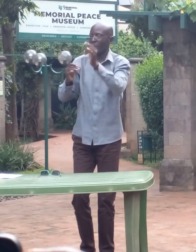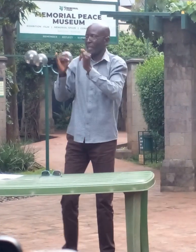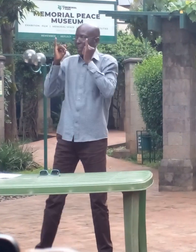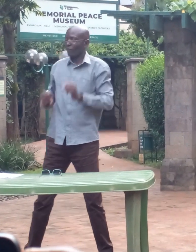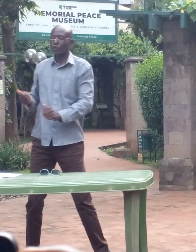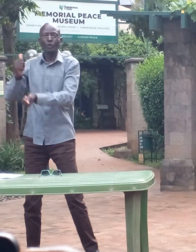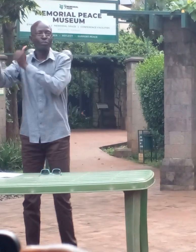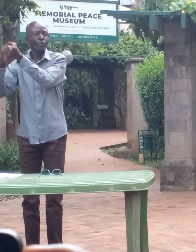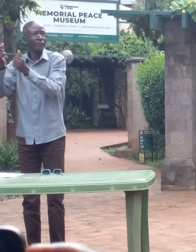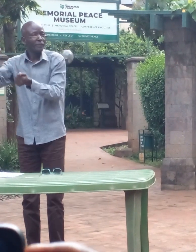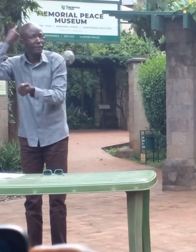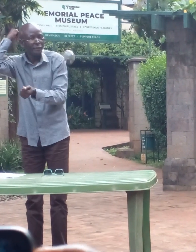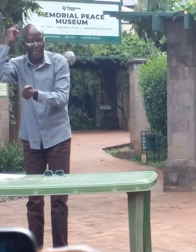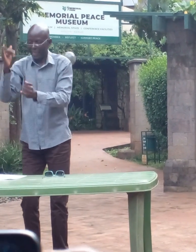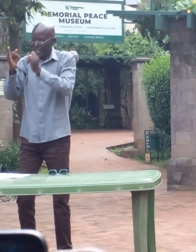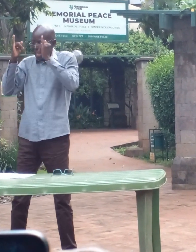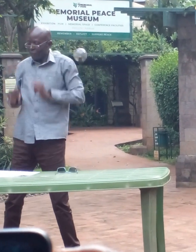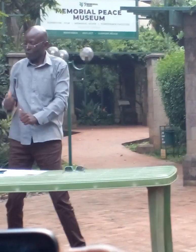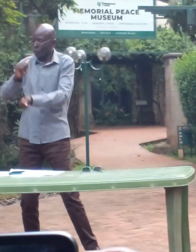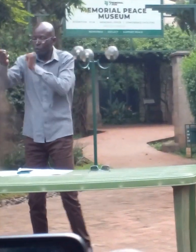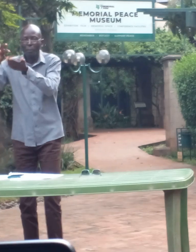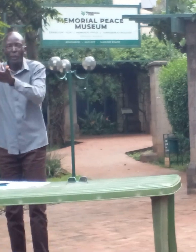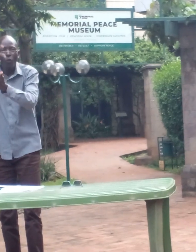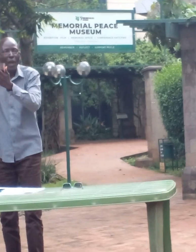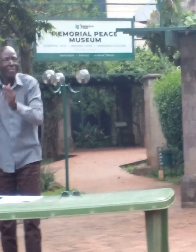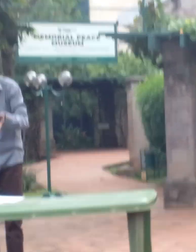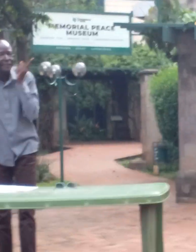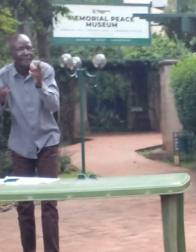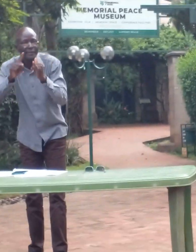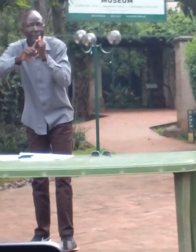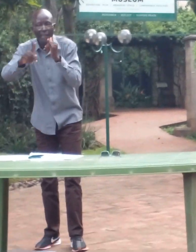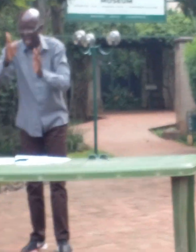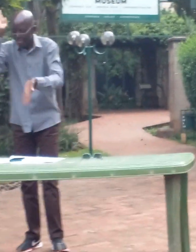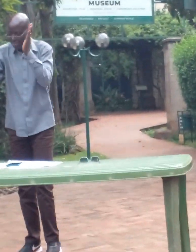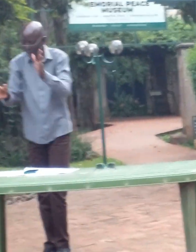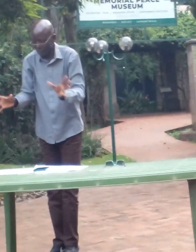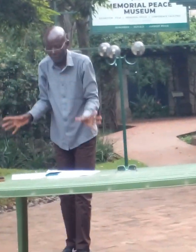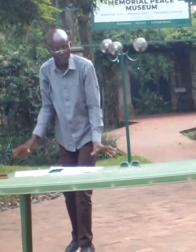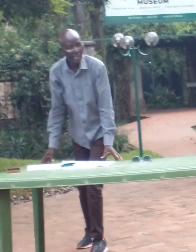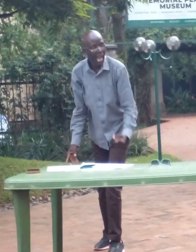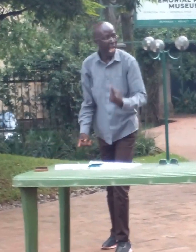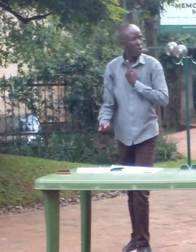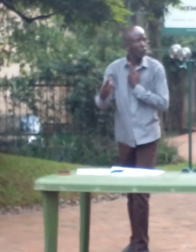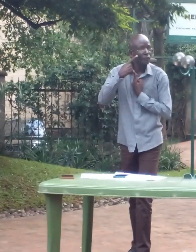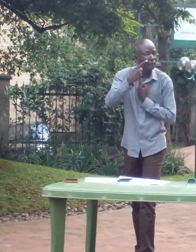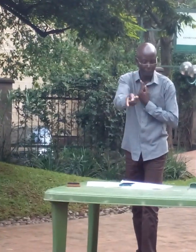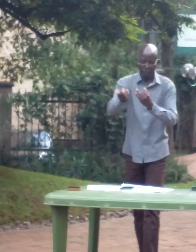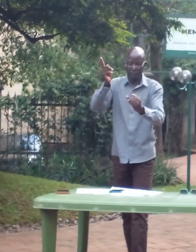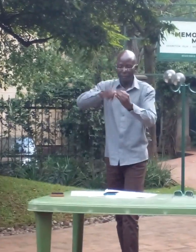entry for selection and for pictures. For